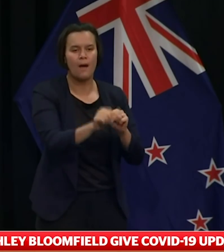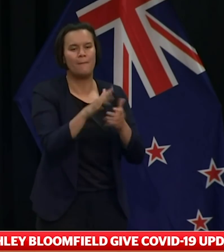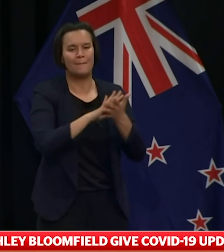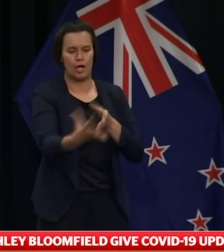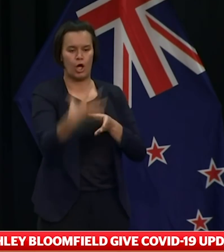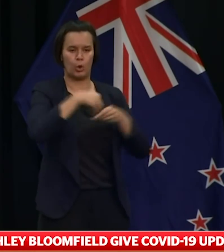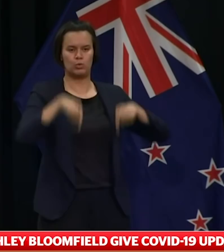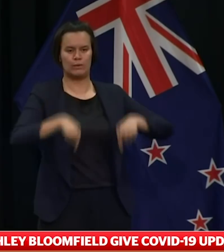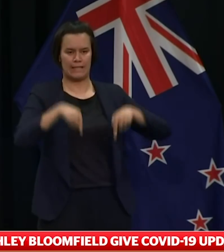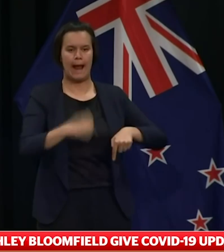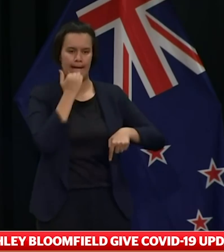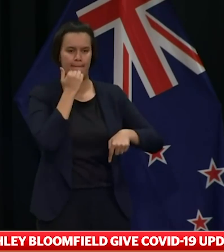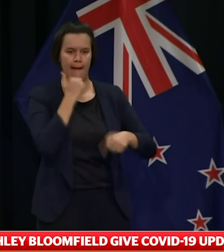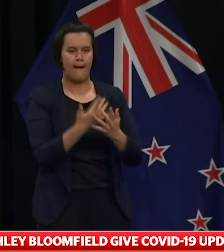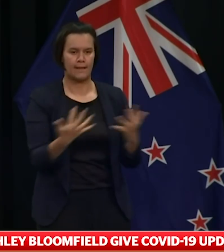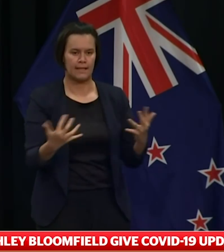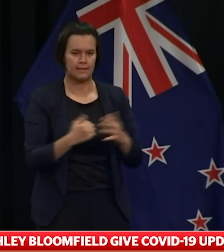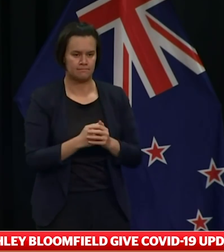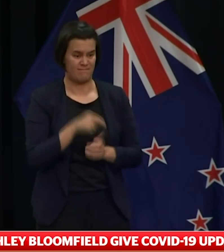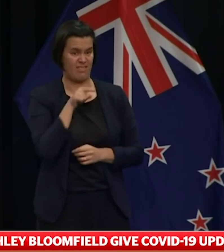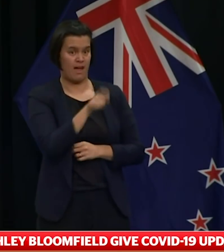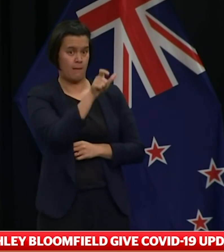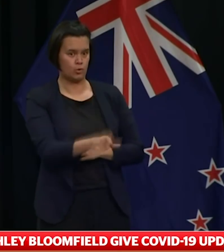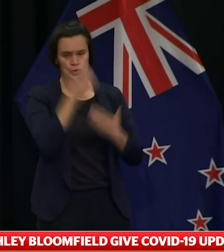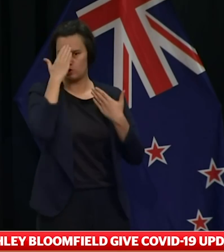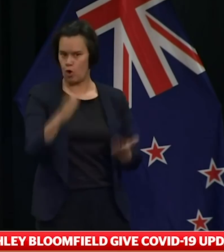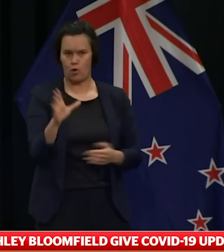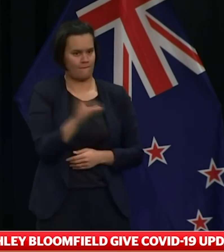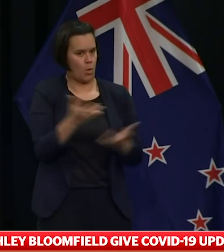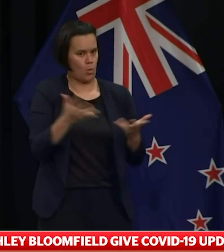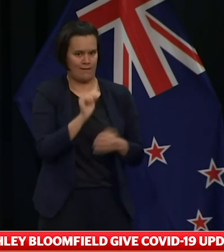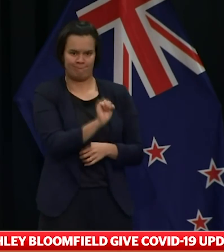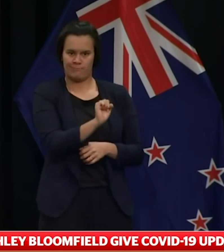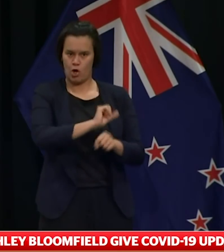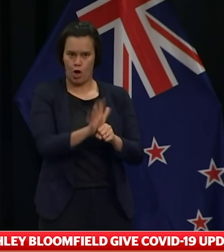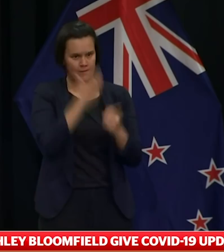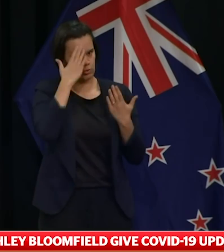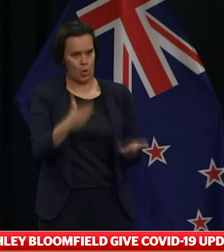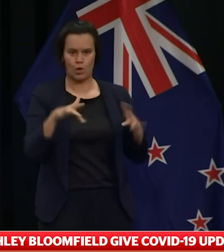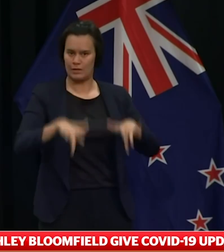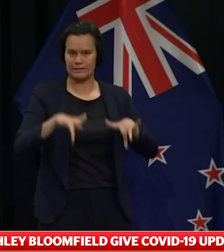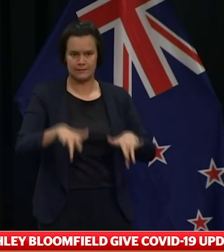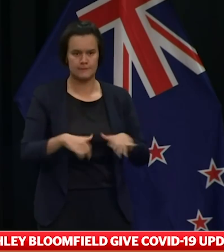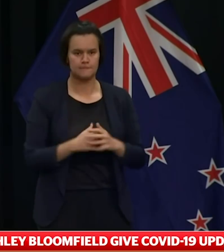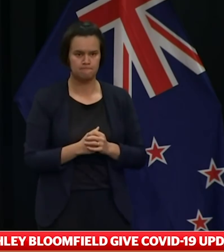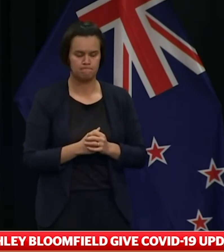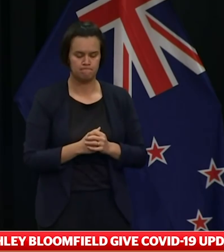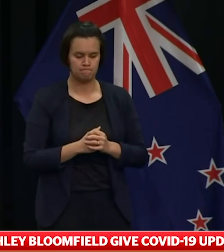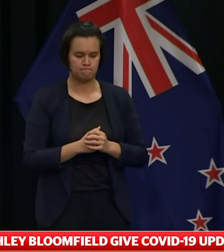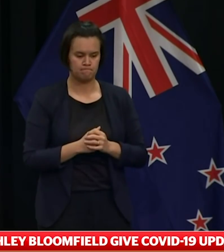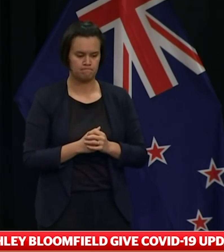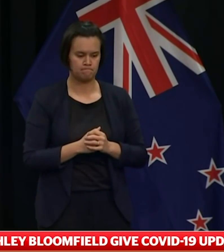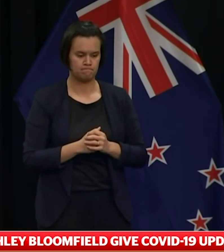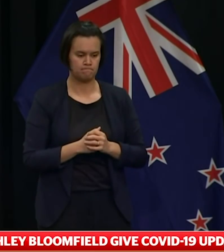numbers. That particular case is still under investigation to determine any links to existing cases. 3 of